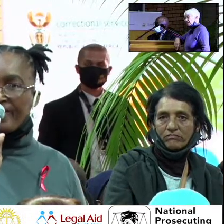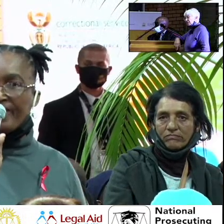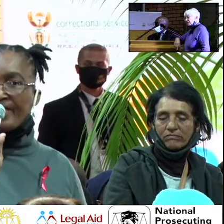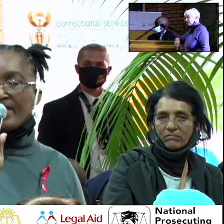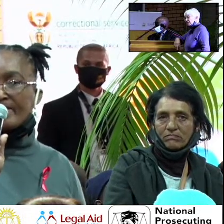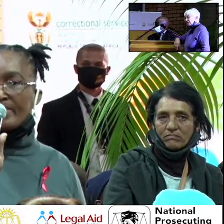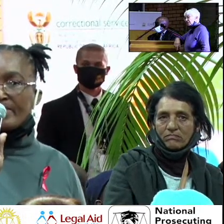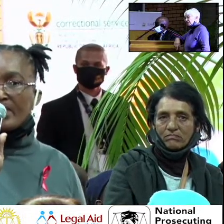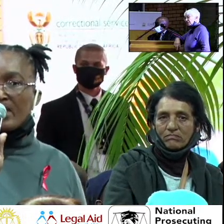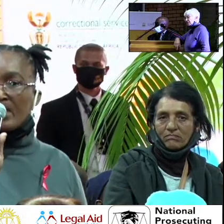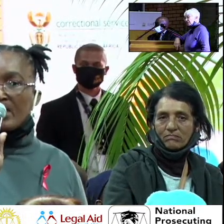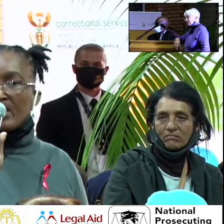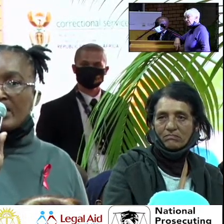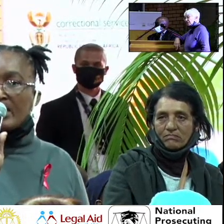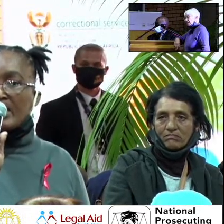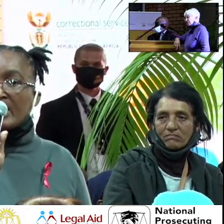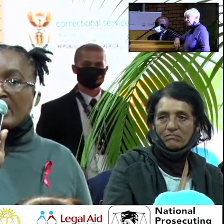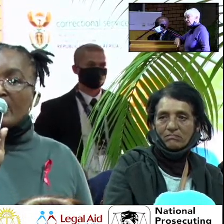death.